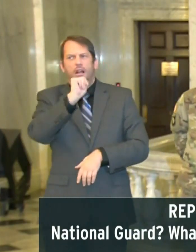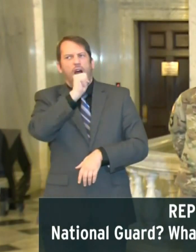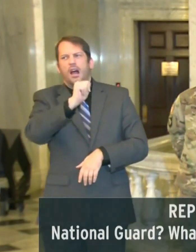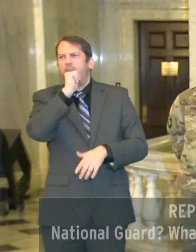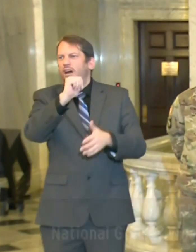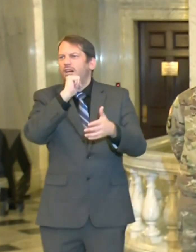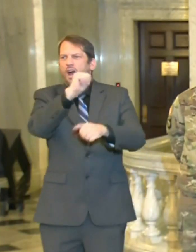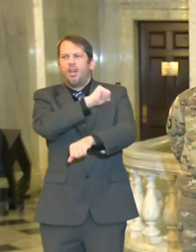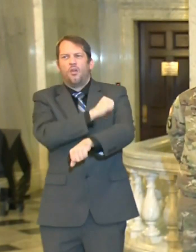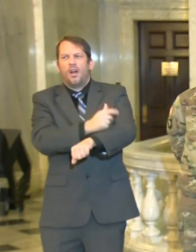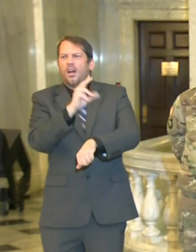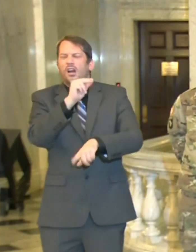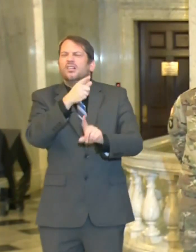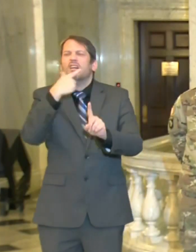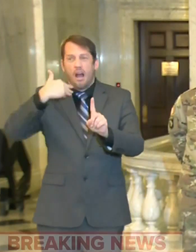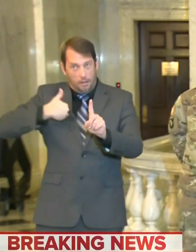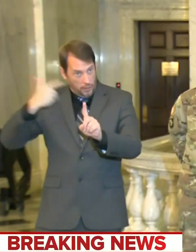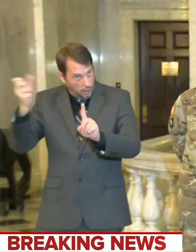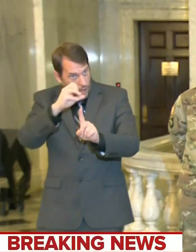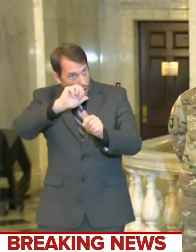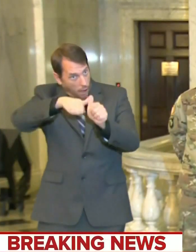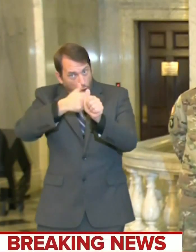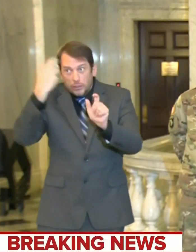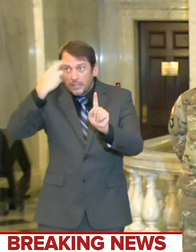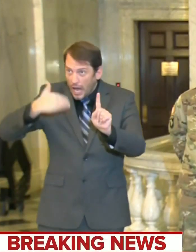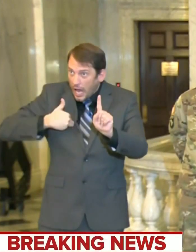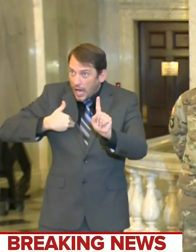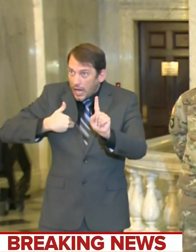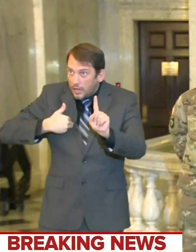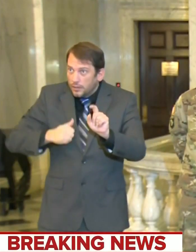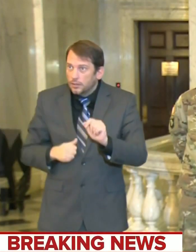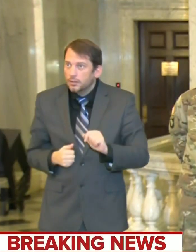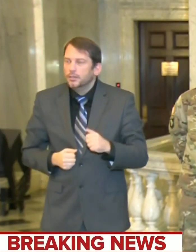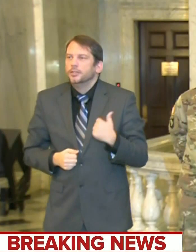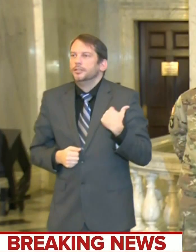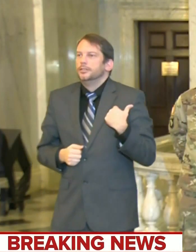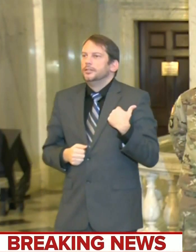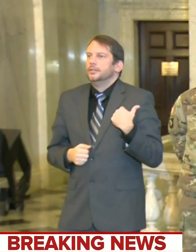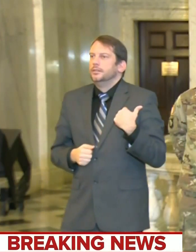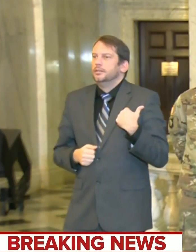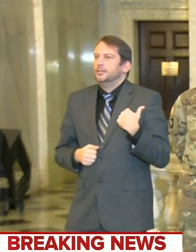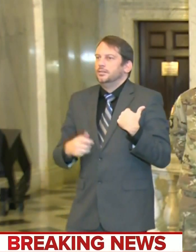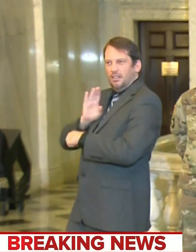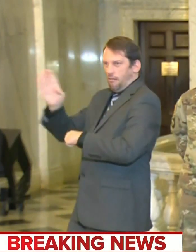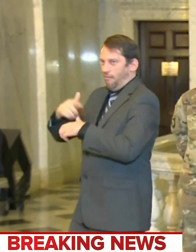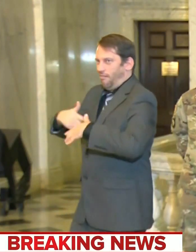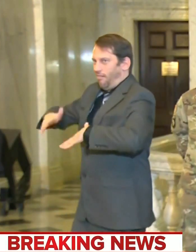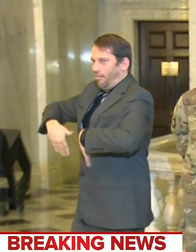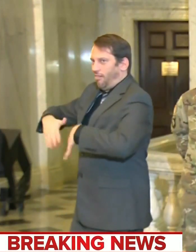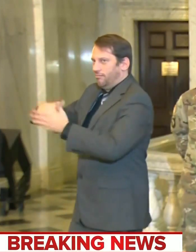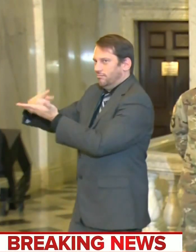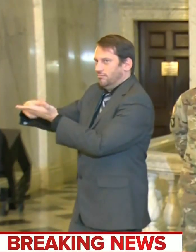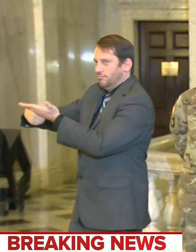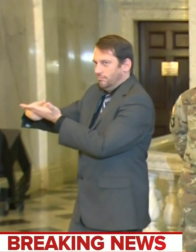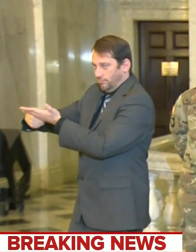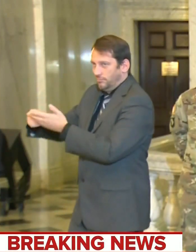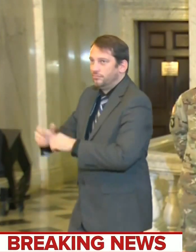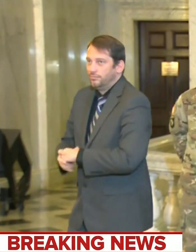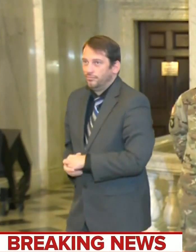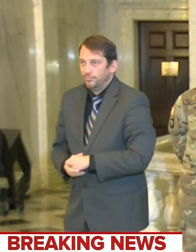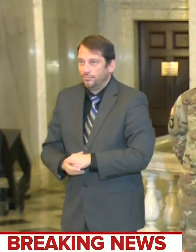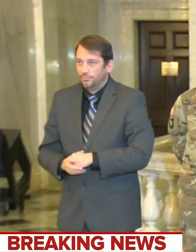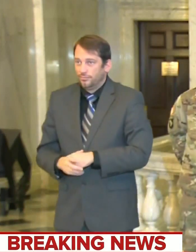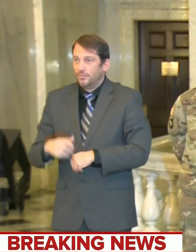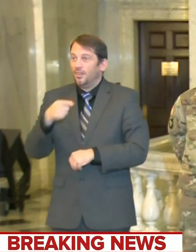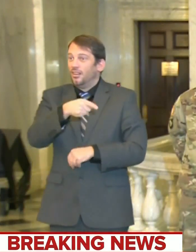reason given? Well, none of us really spoke to the Secretary of Defense, but we were repeatedly being told by the